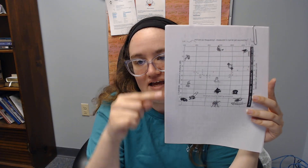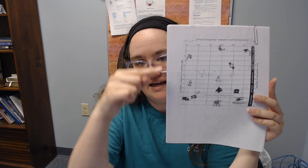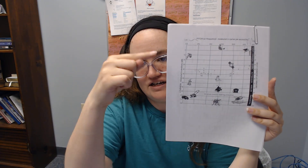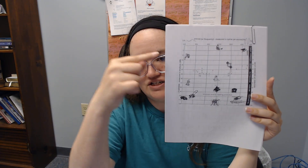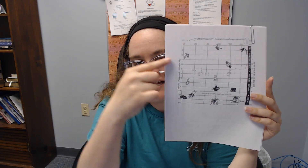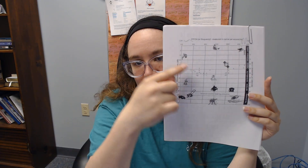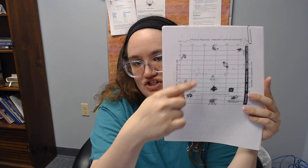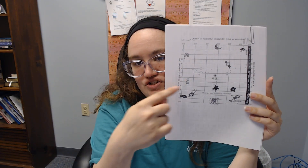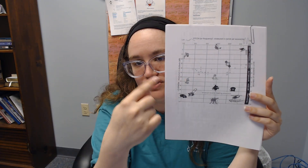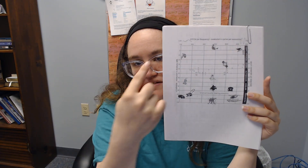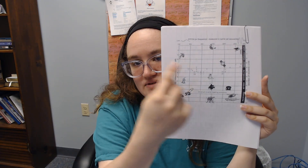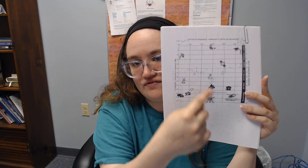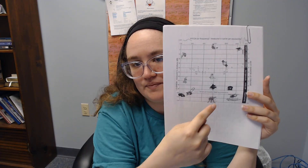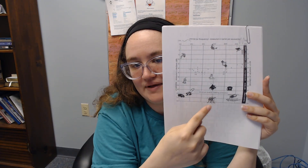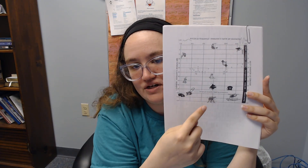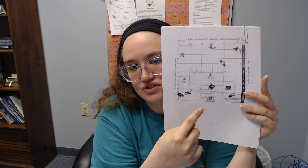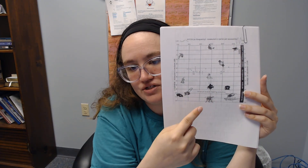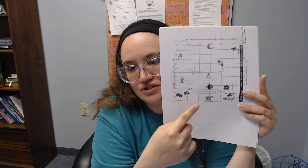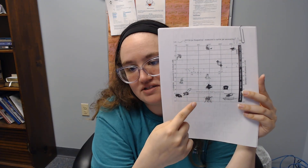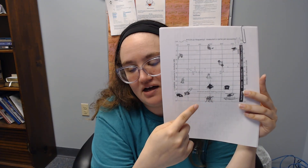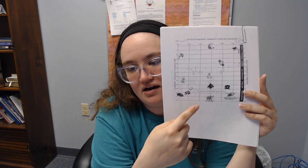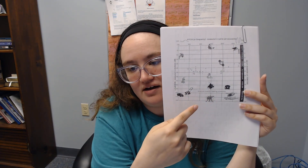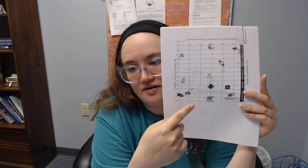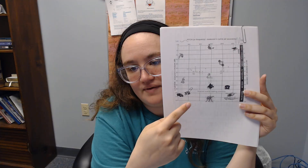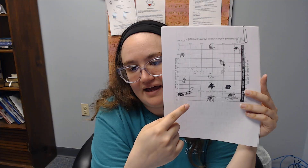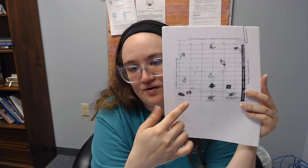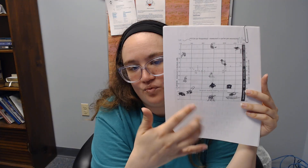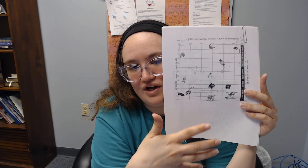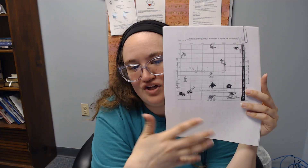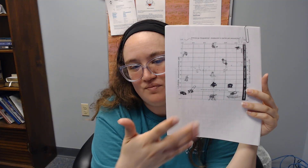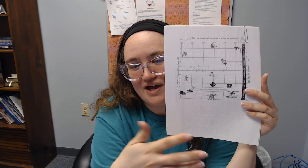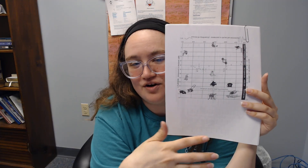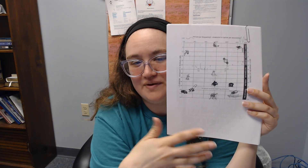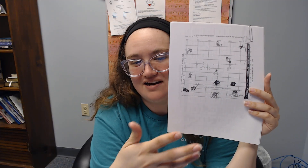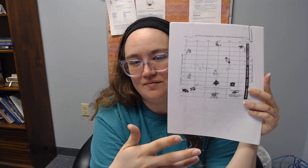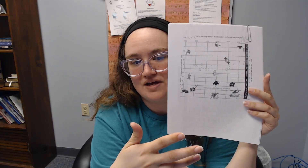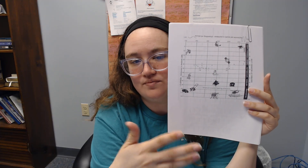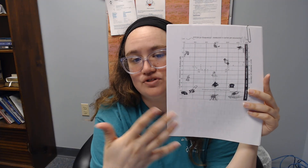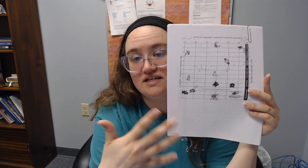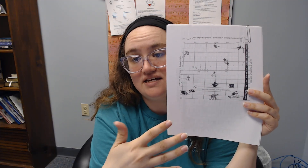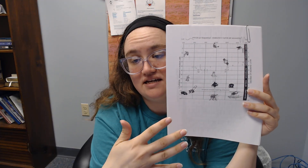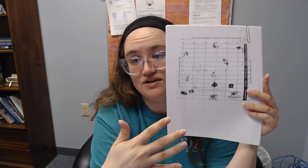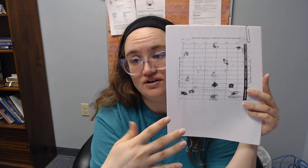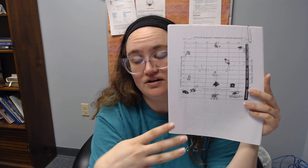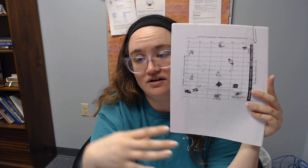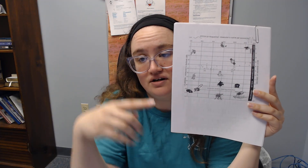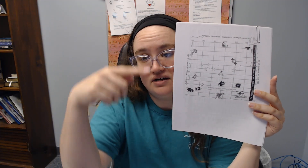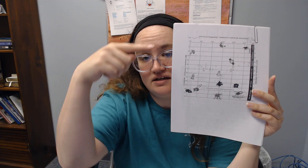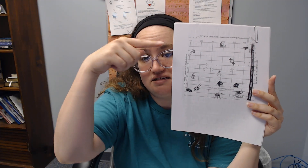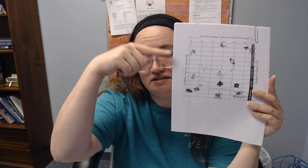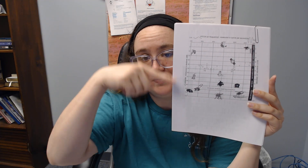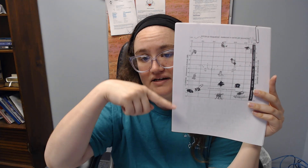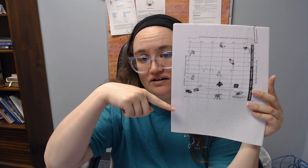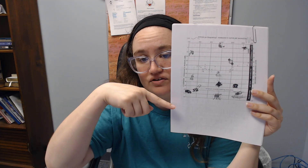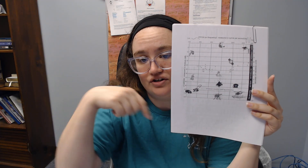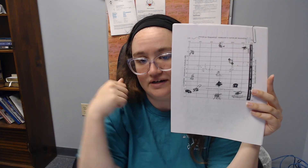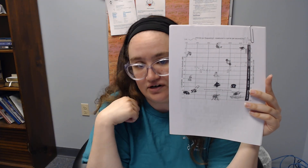it just kind of shows you some different pictures and what you may or may not be able to hear depending on your hearing